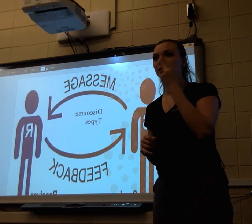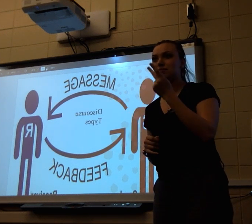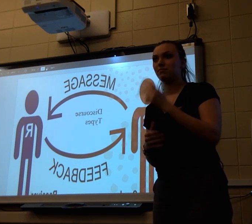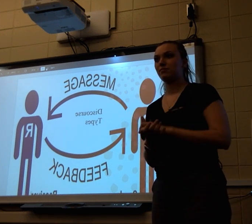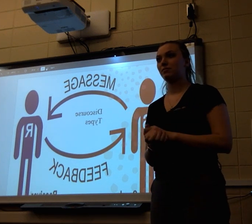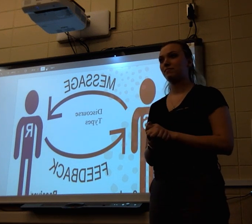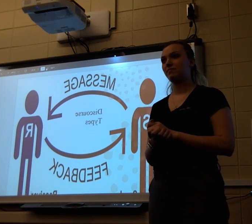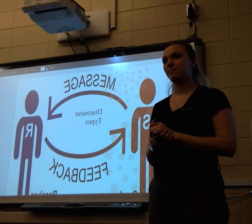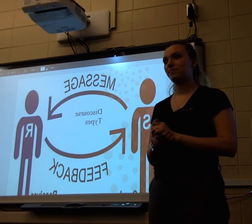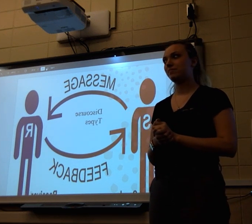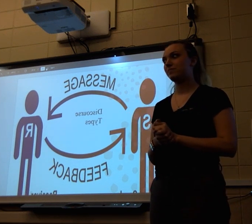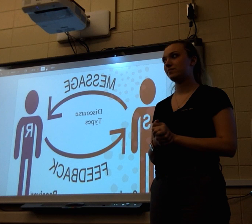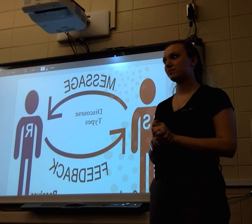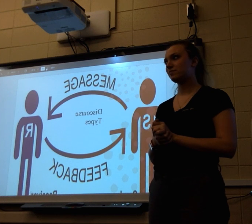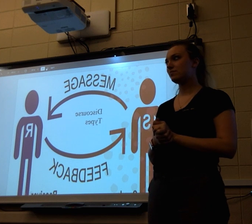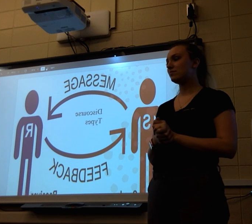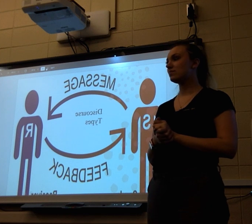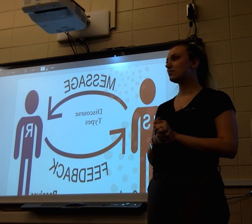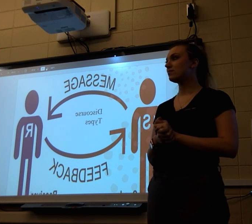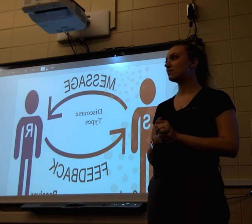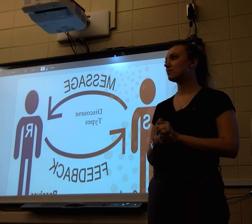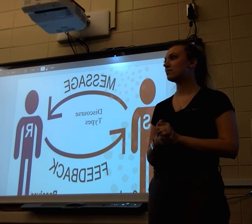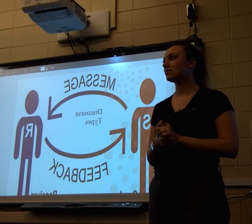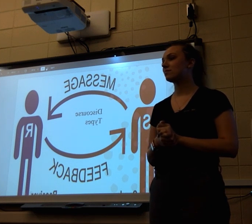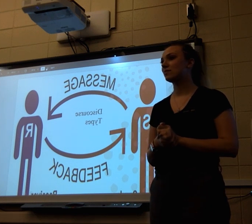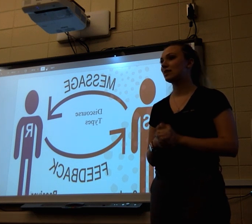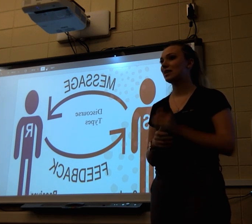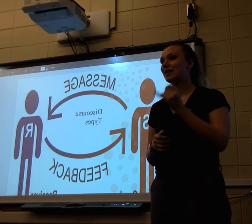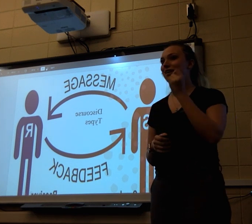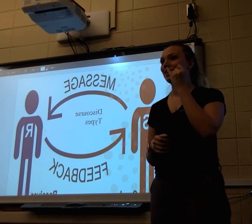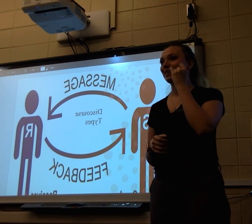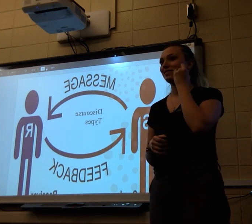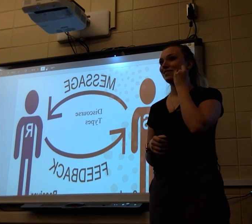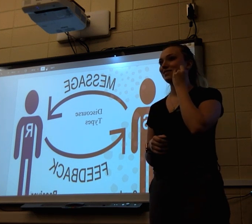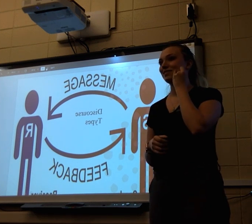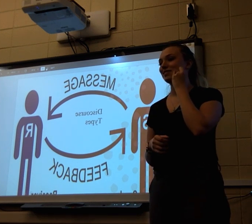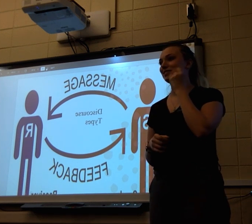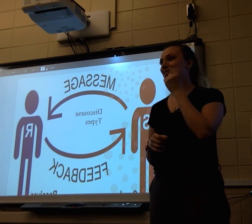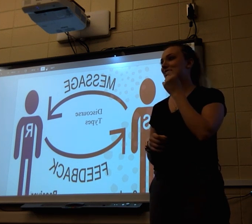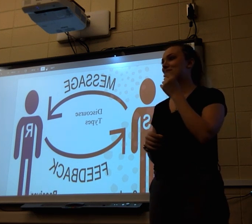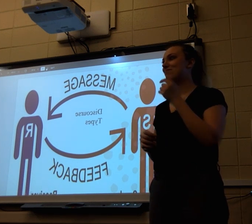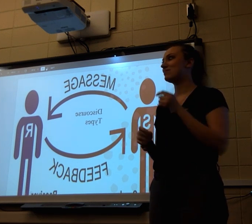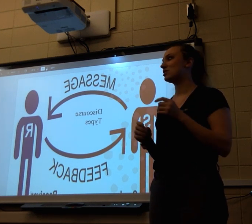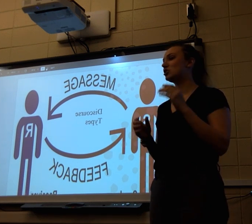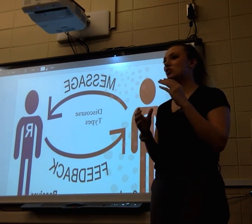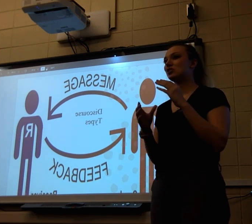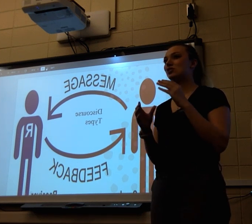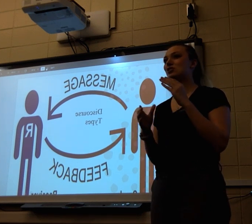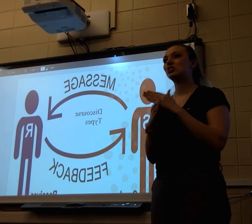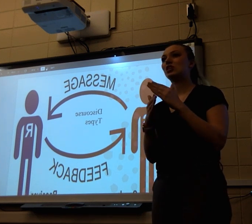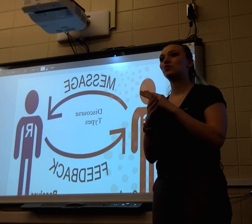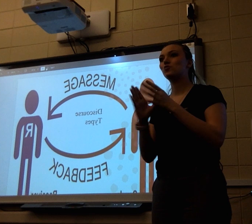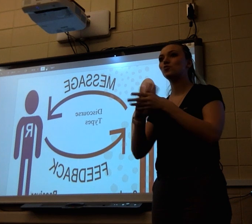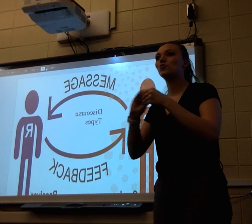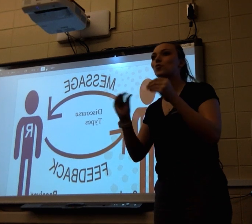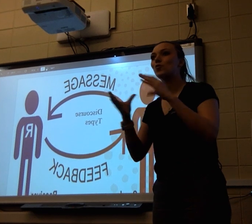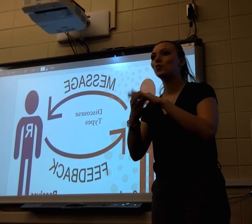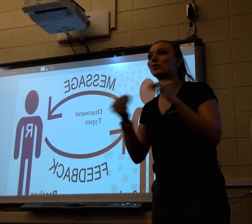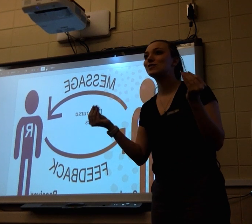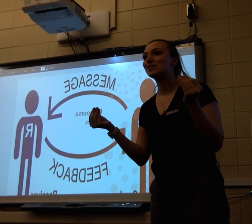funny. Stories, when they tell stories. What ASL feature, Tori, might show up? Gosh. What do